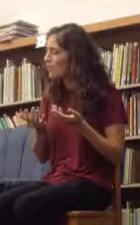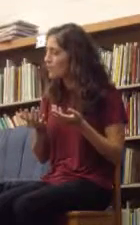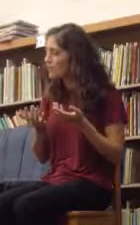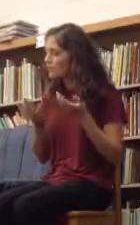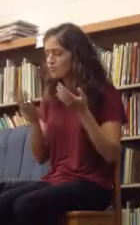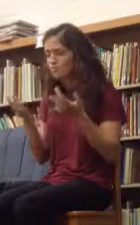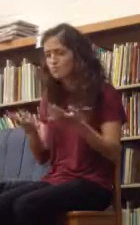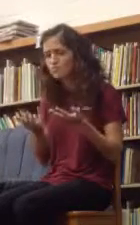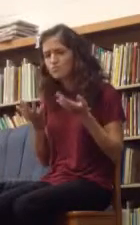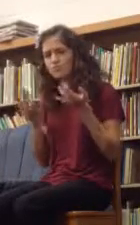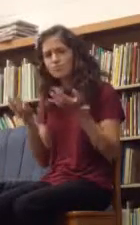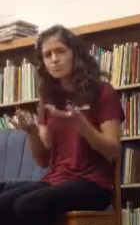and waited